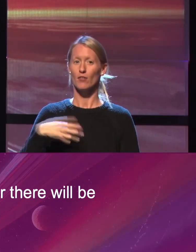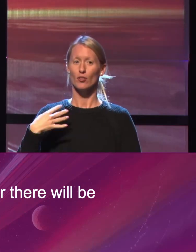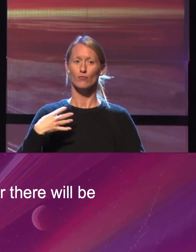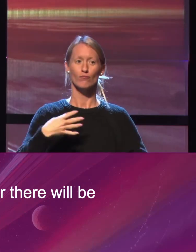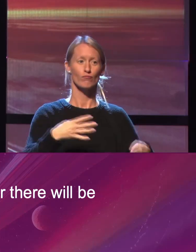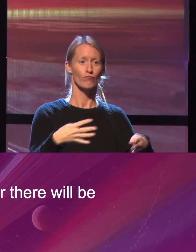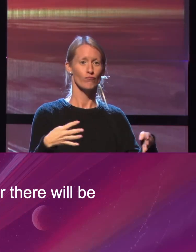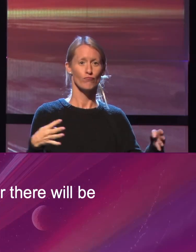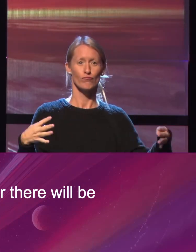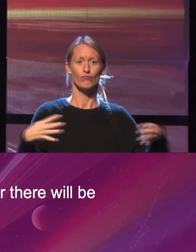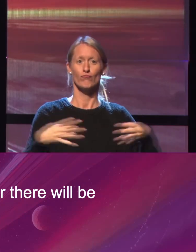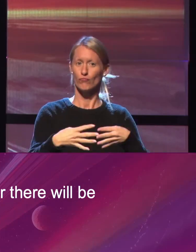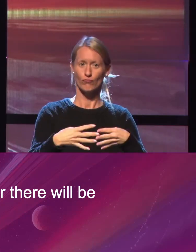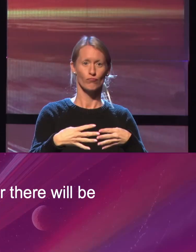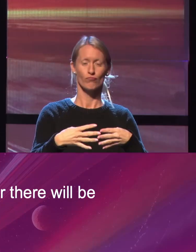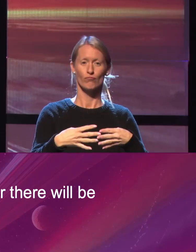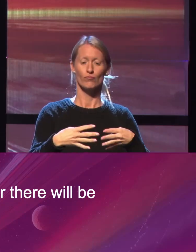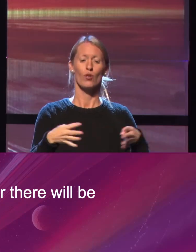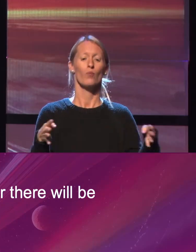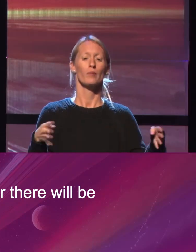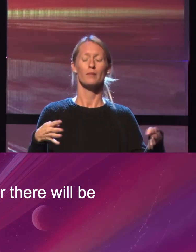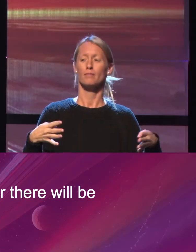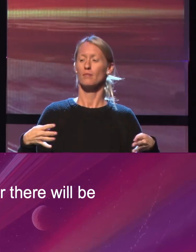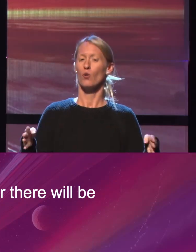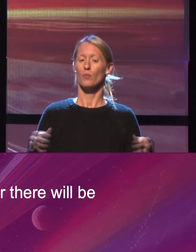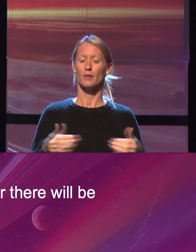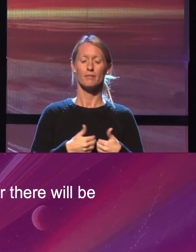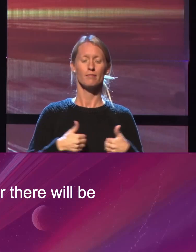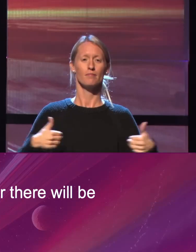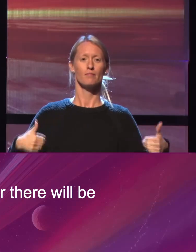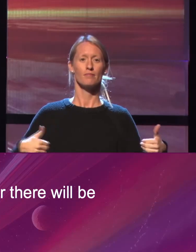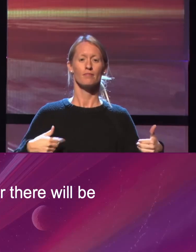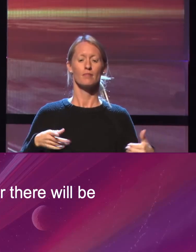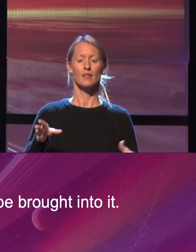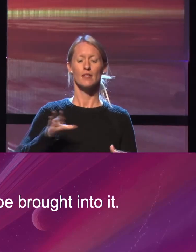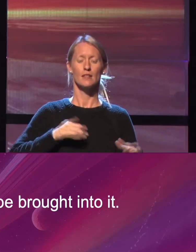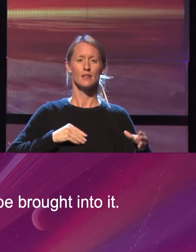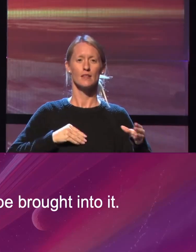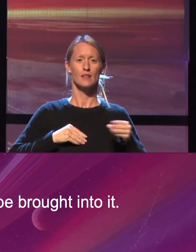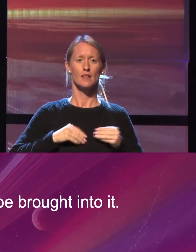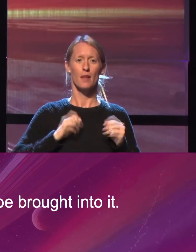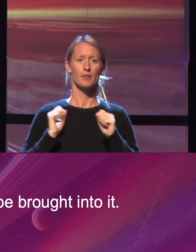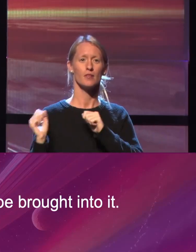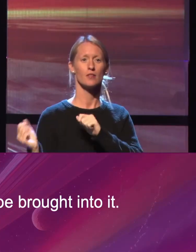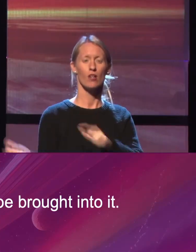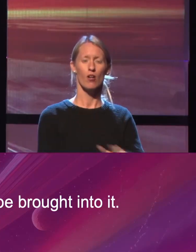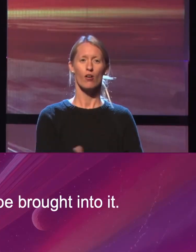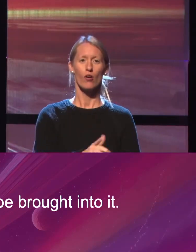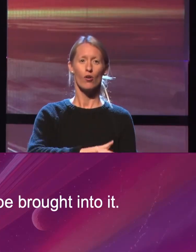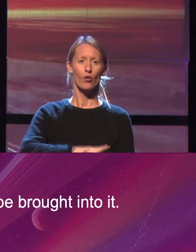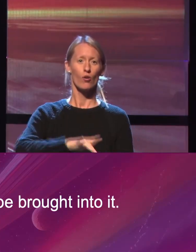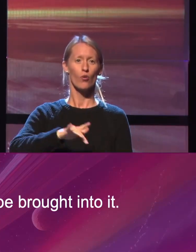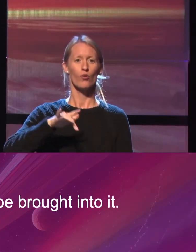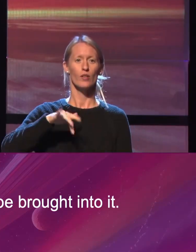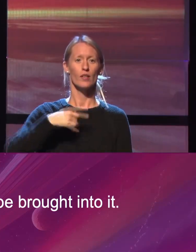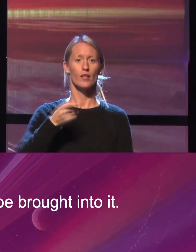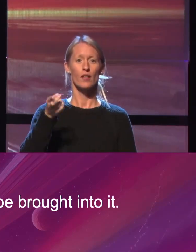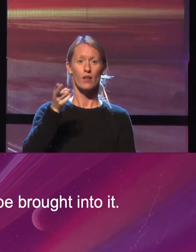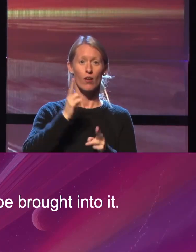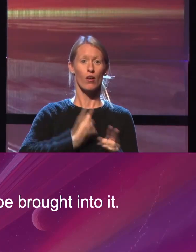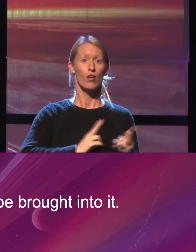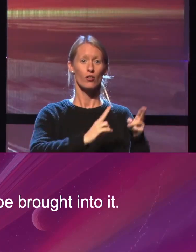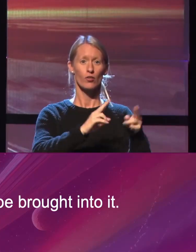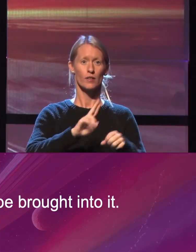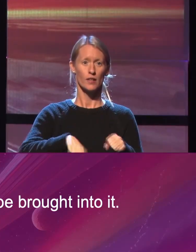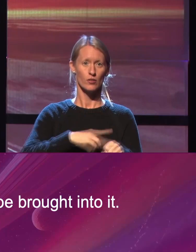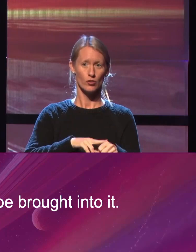The city is always available to anyone who wants to come. And it says the glory and the honor of the nations, they will be brought